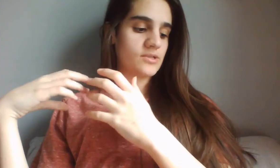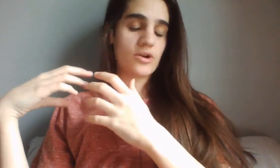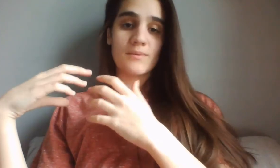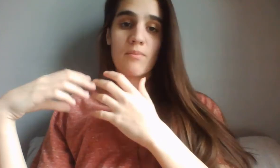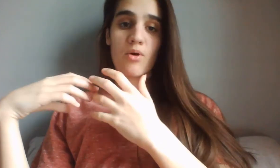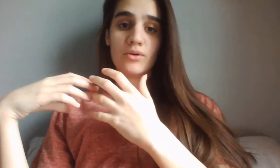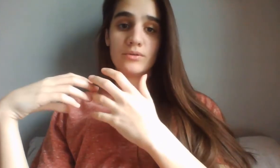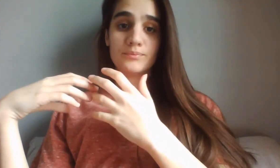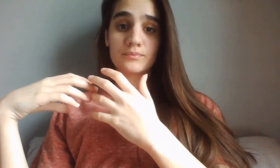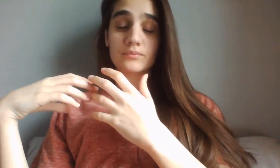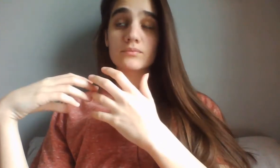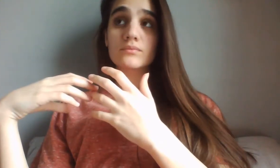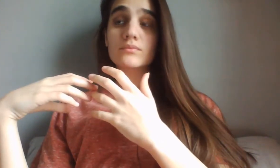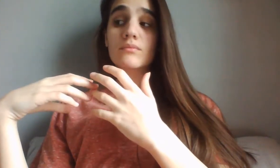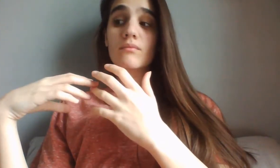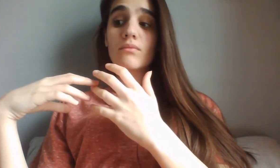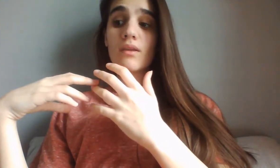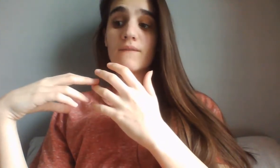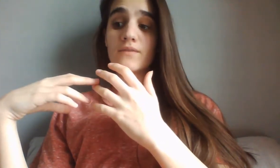not as important for